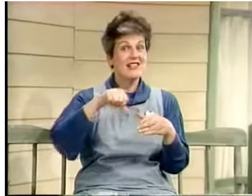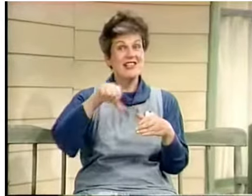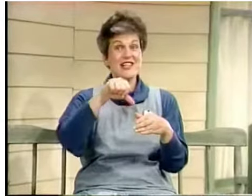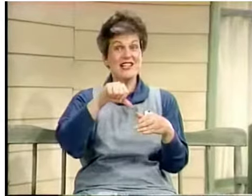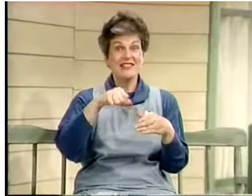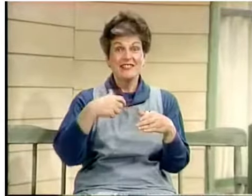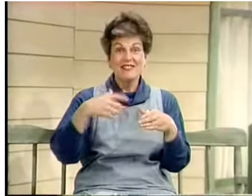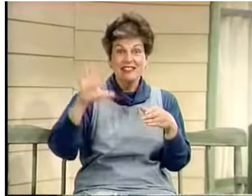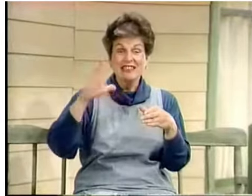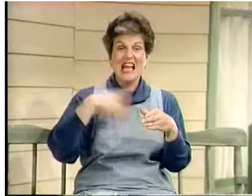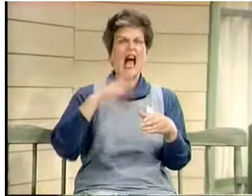syrup,